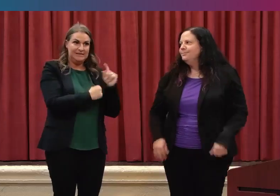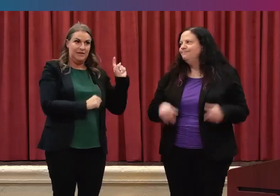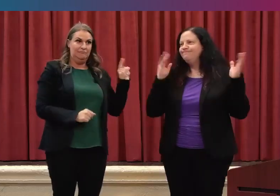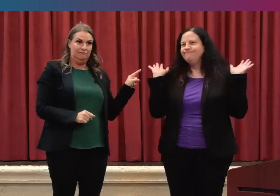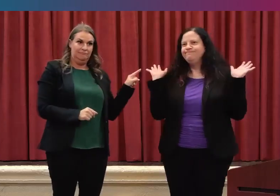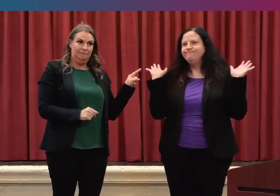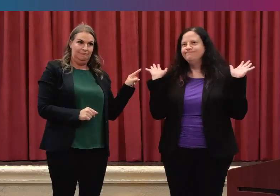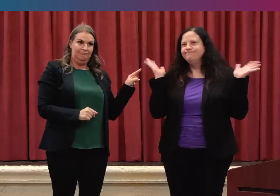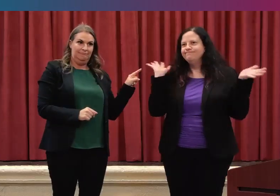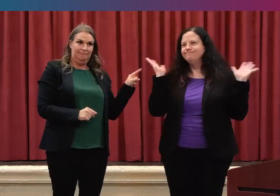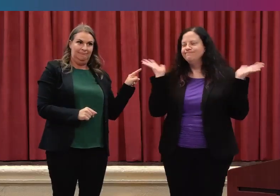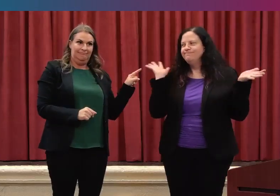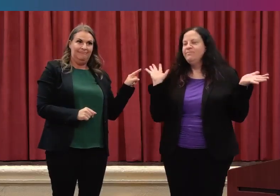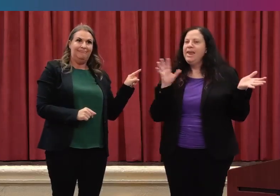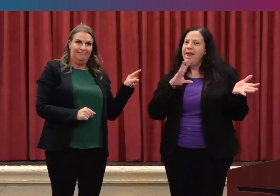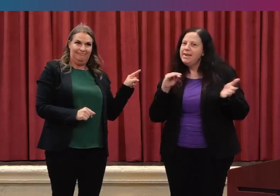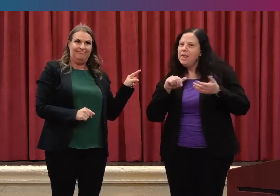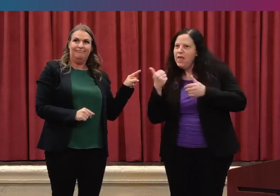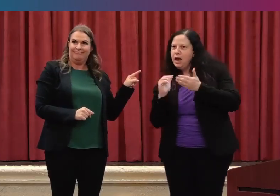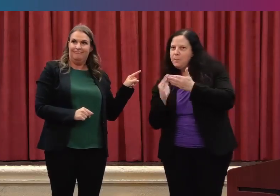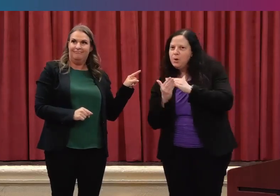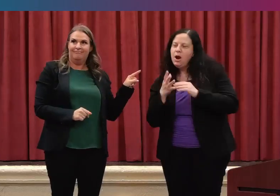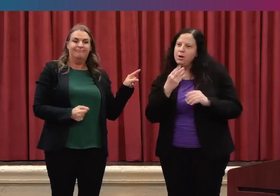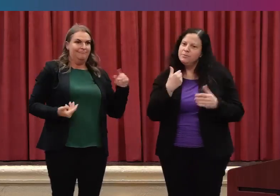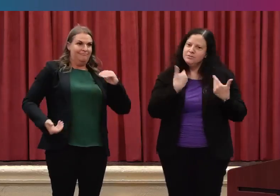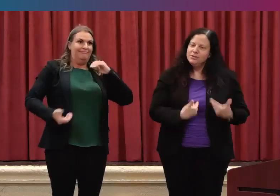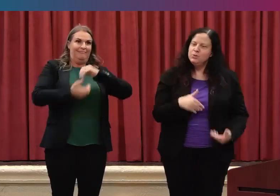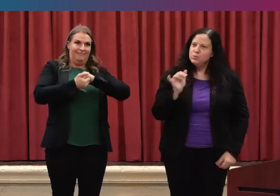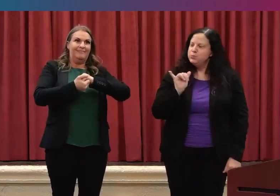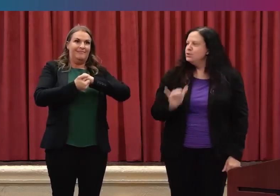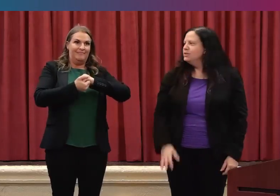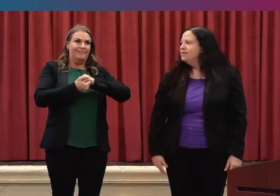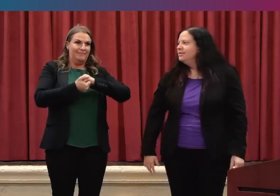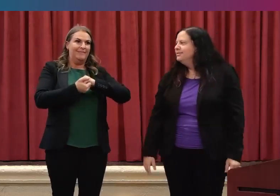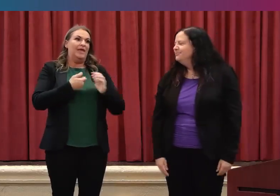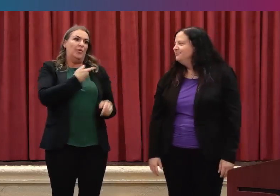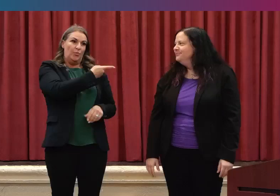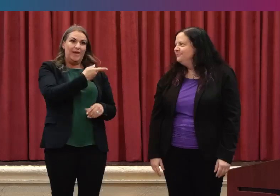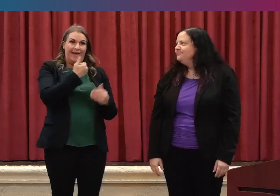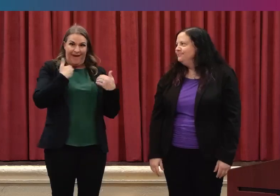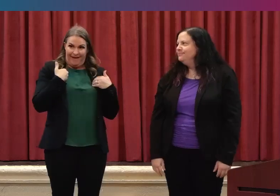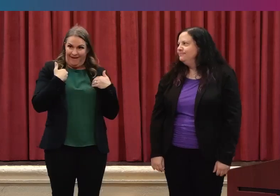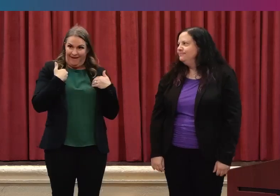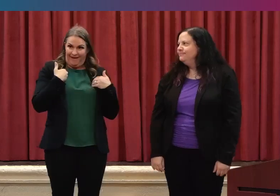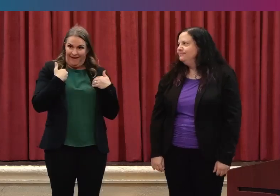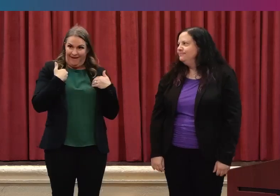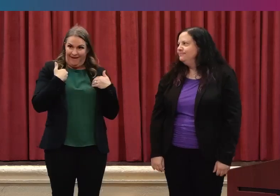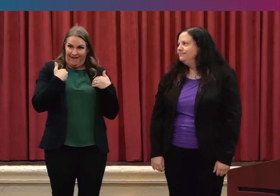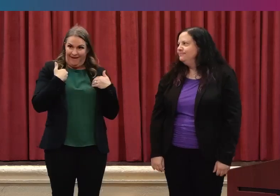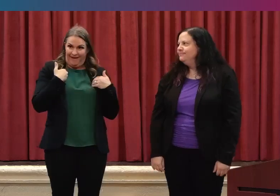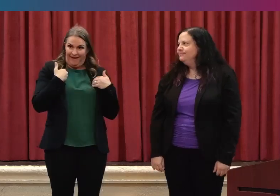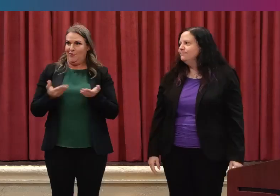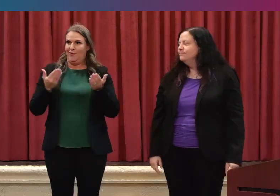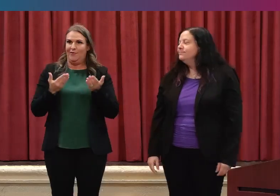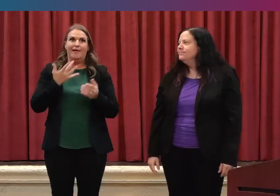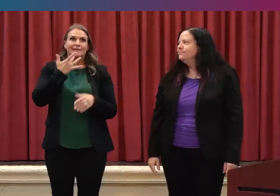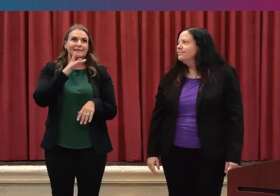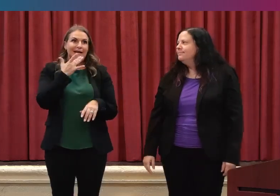problematic, then we have an advocate, and you want to reach out to Debbie. And we have a great partnership here